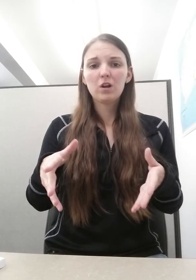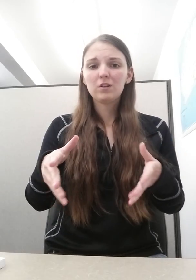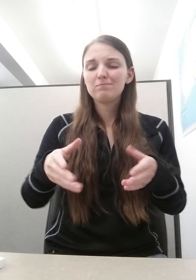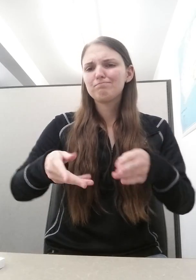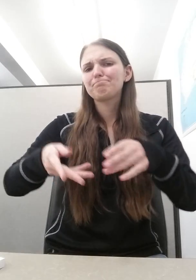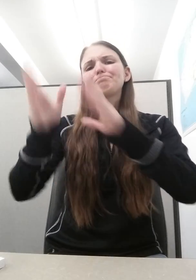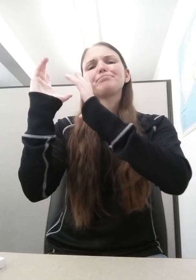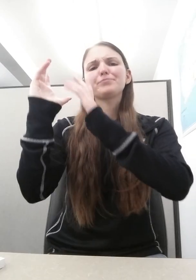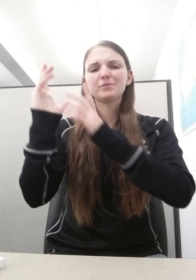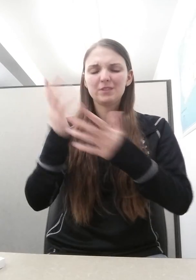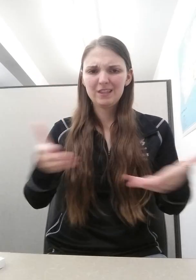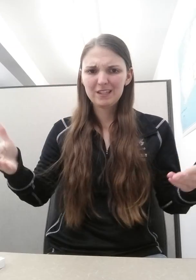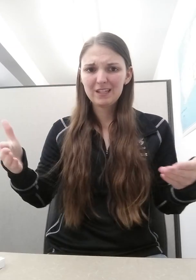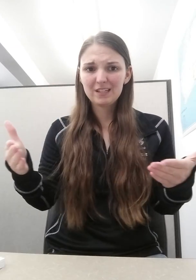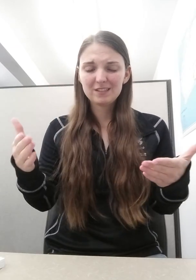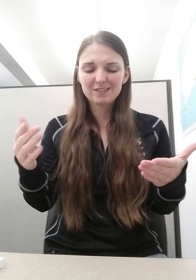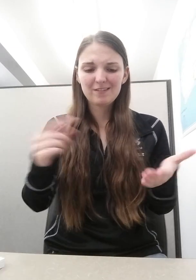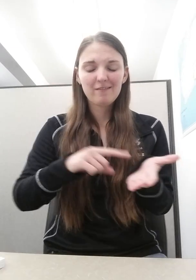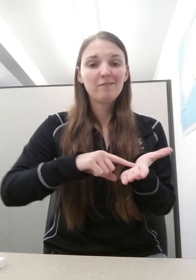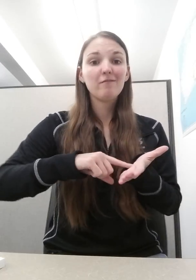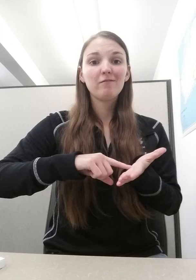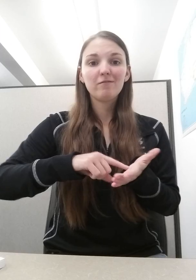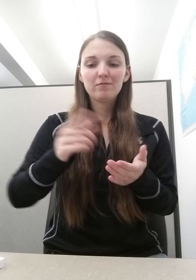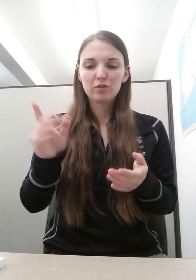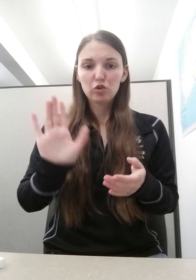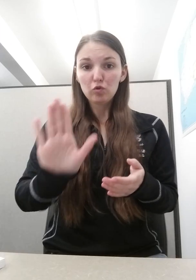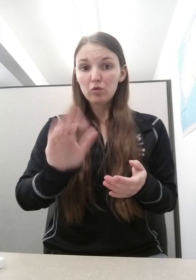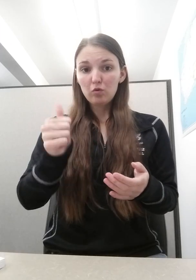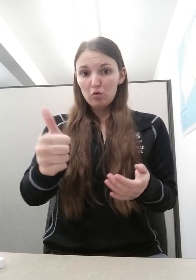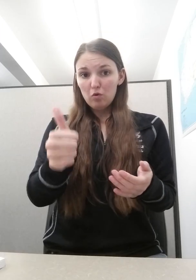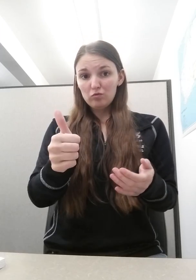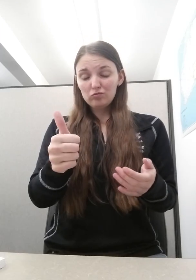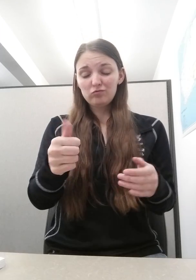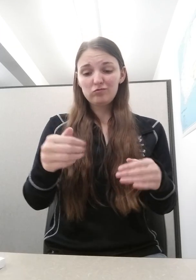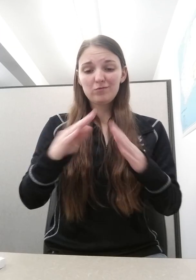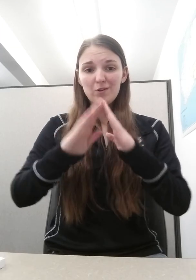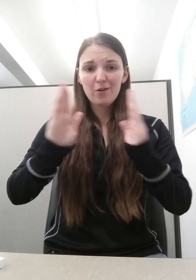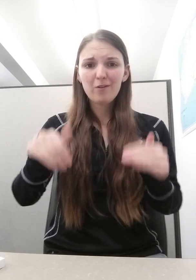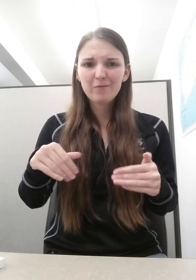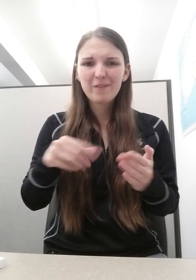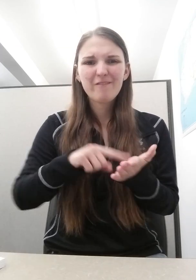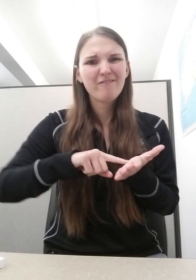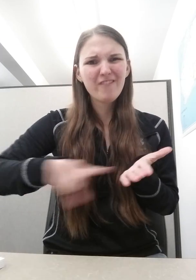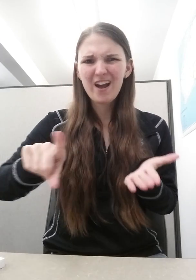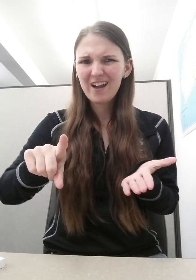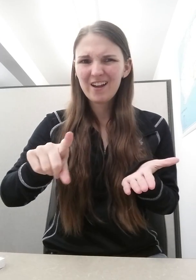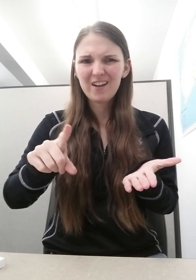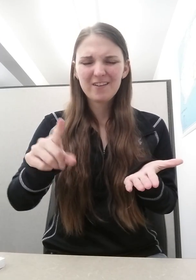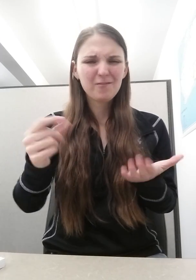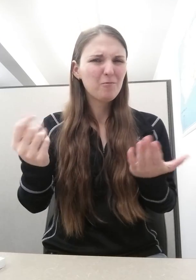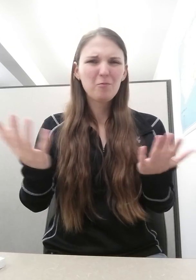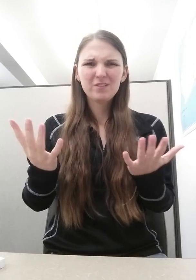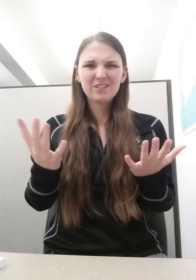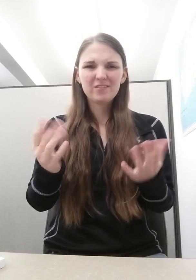did that work so well? Well, if you want to run a township, you have to have money. And besides, it was the kind of thing that Elizabethans, medieval people just